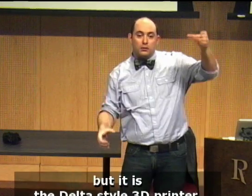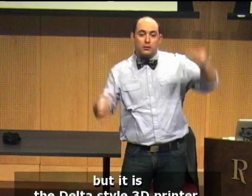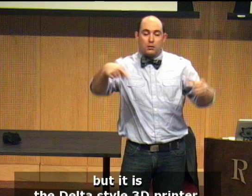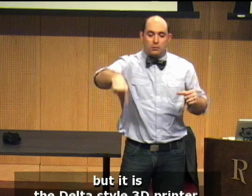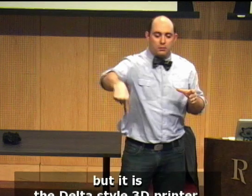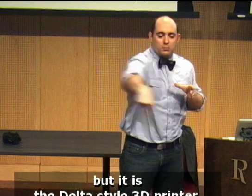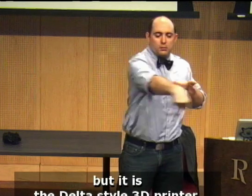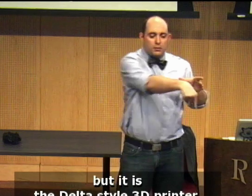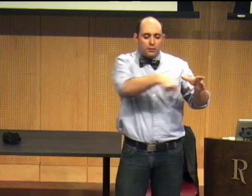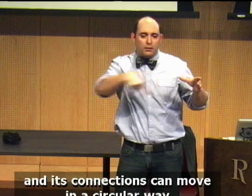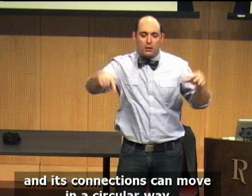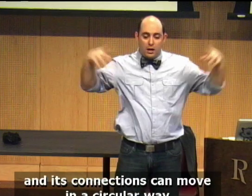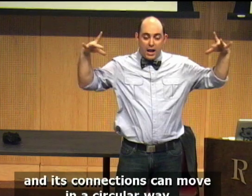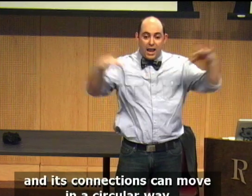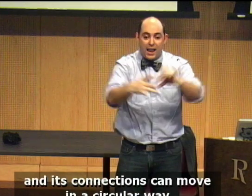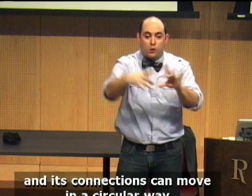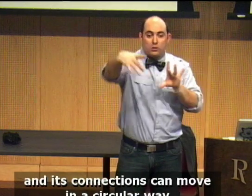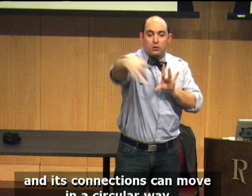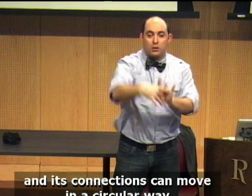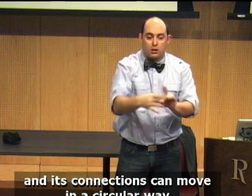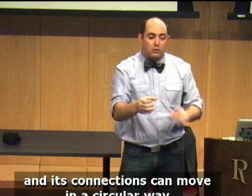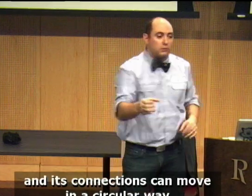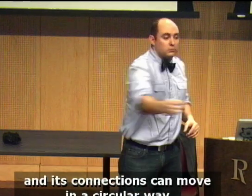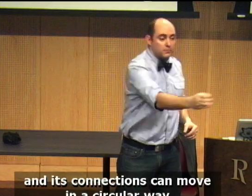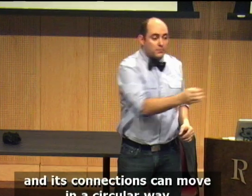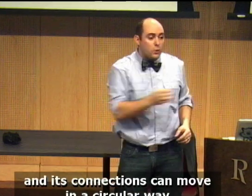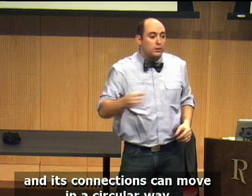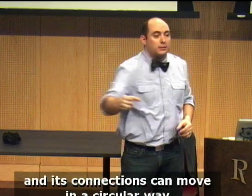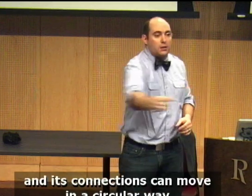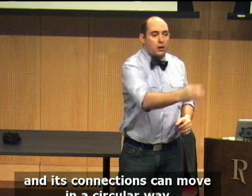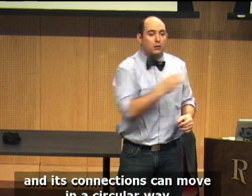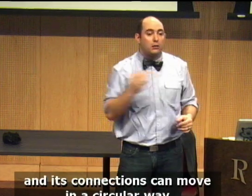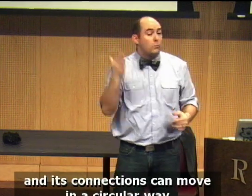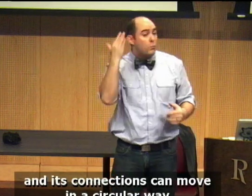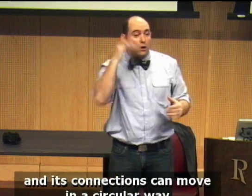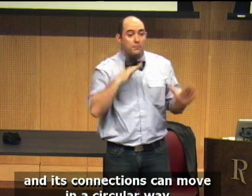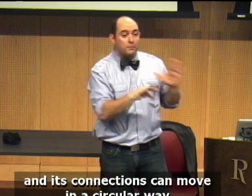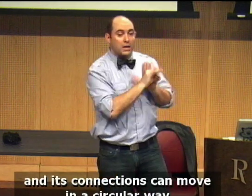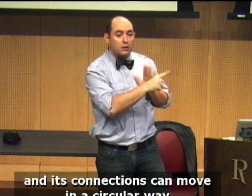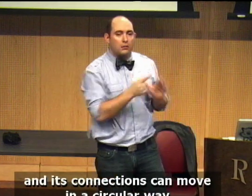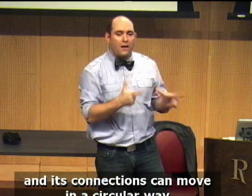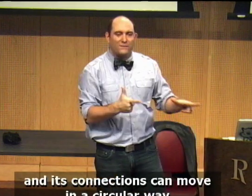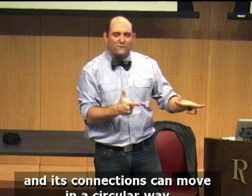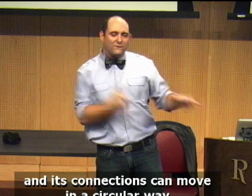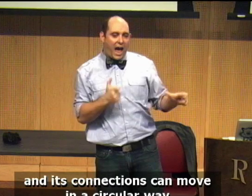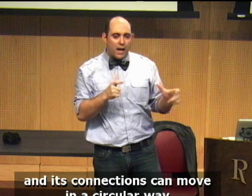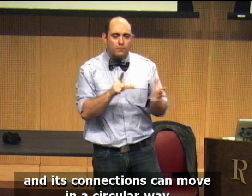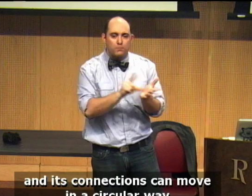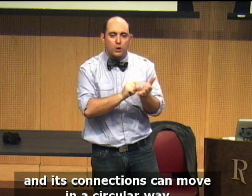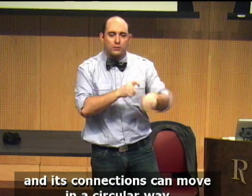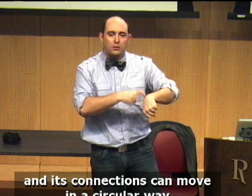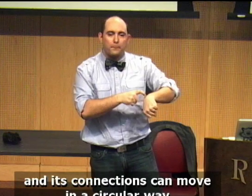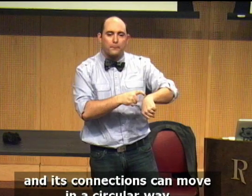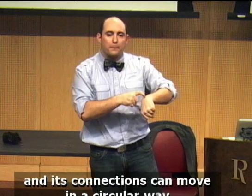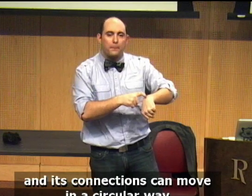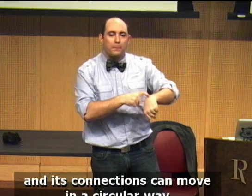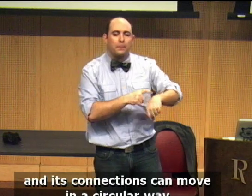printer, and its connections can move in a circular